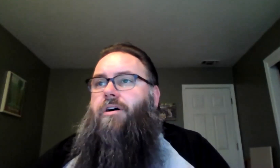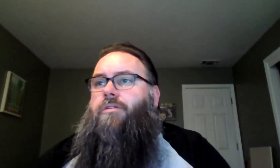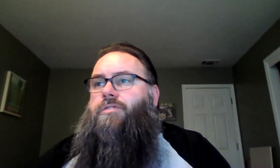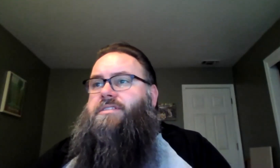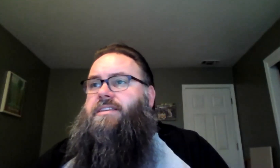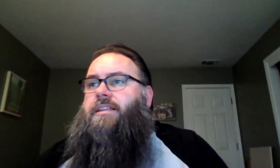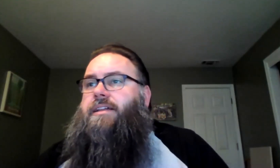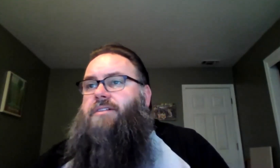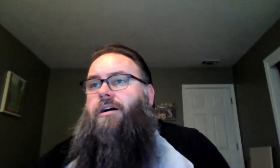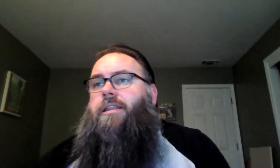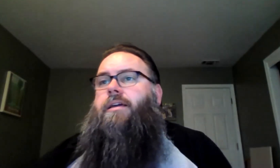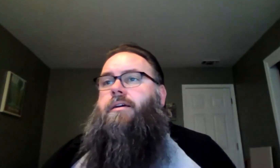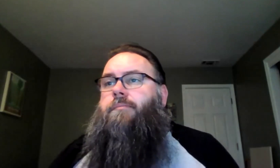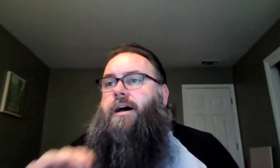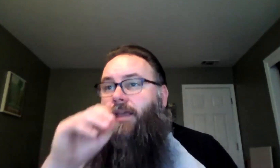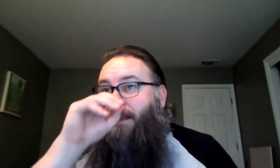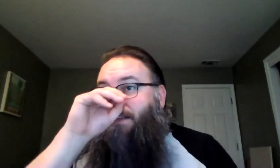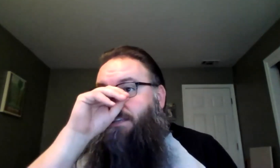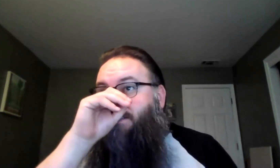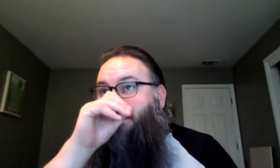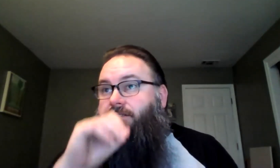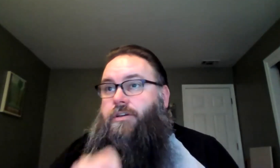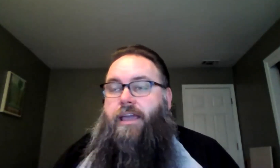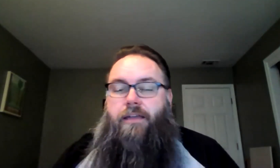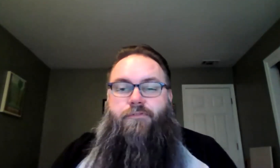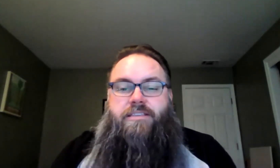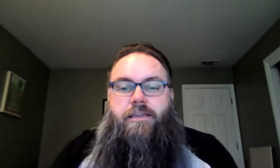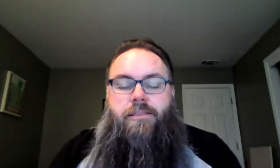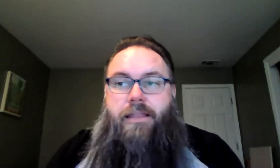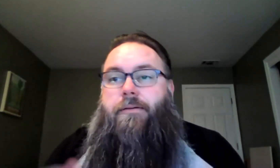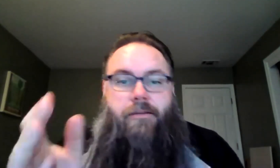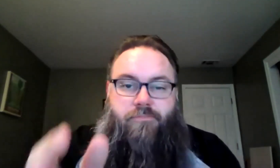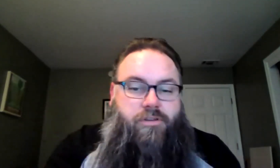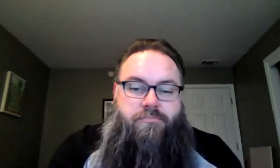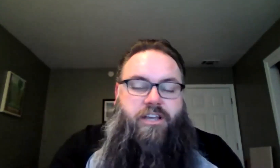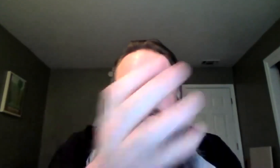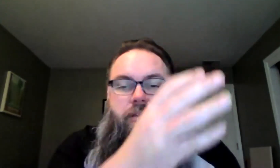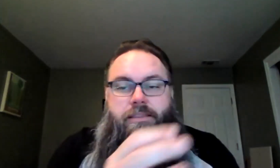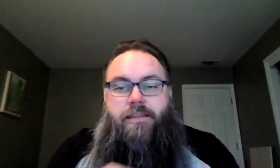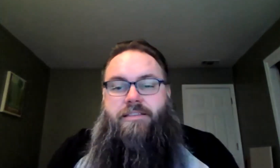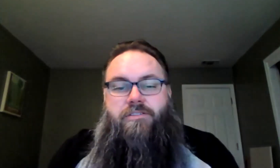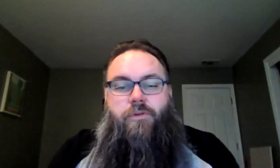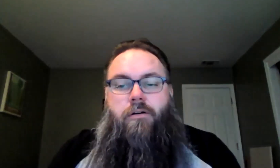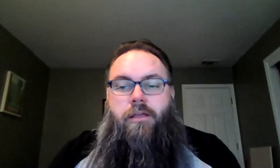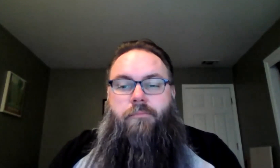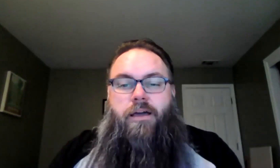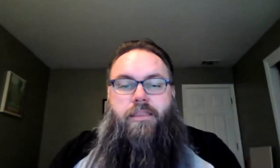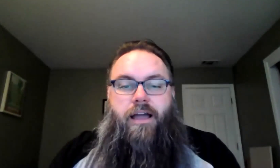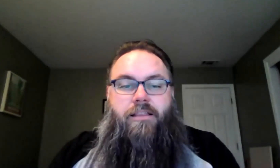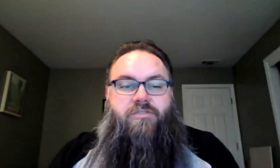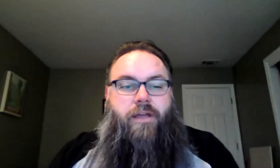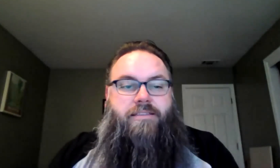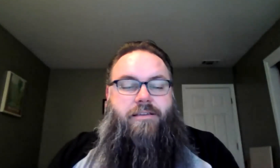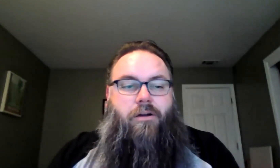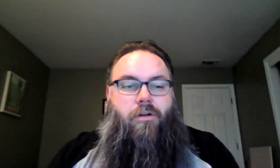that is on or CCLN that's on. But in essence, it's looking at fixing, and you can check out the link that is there as well. But